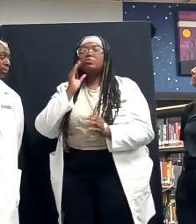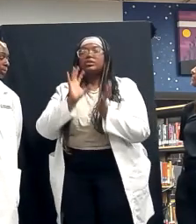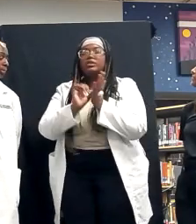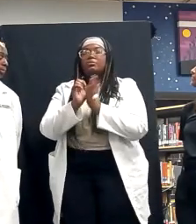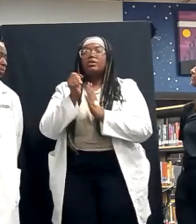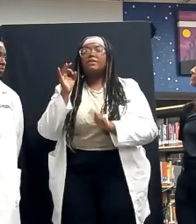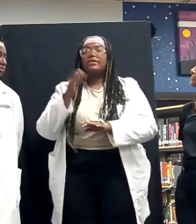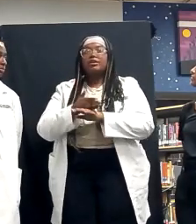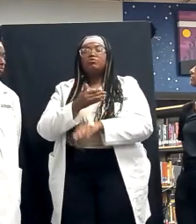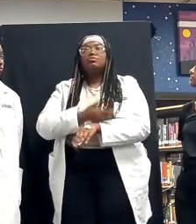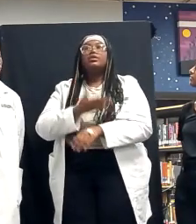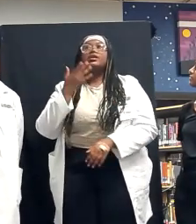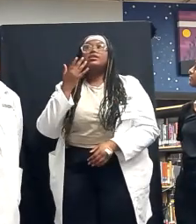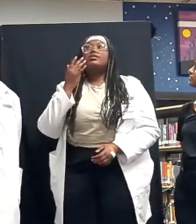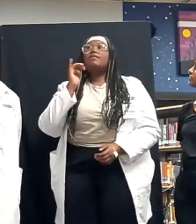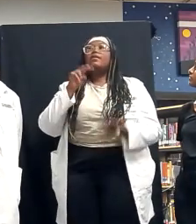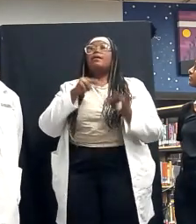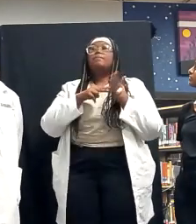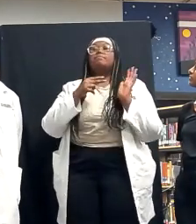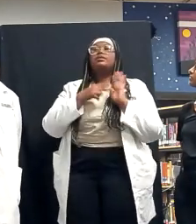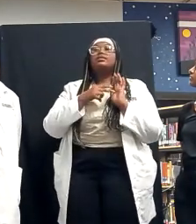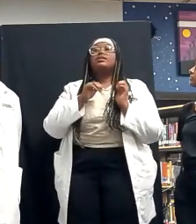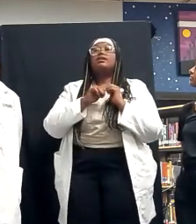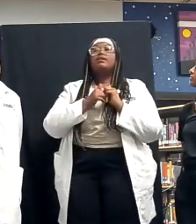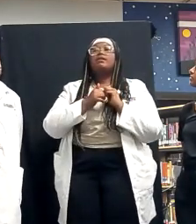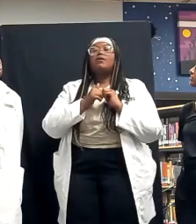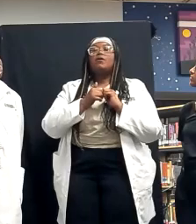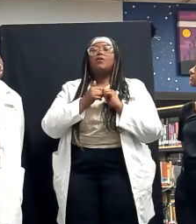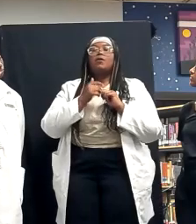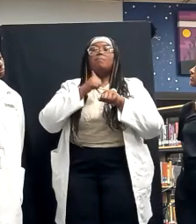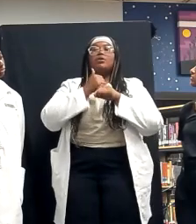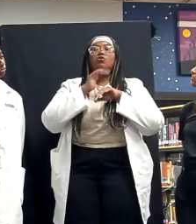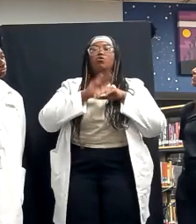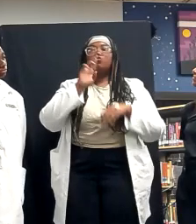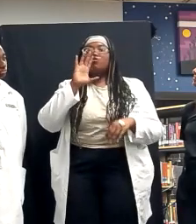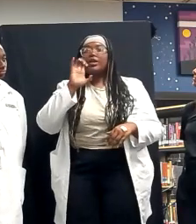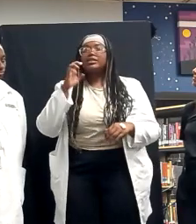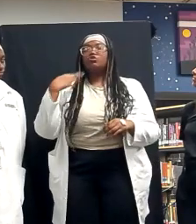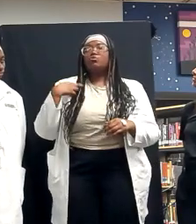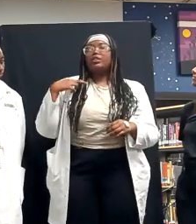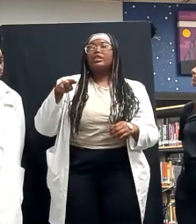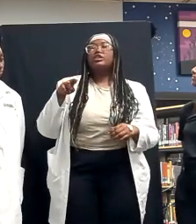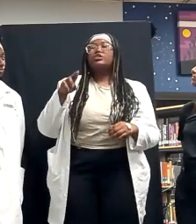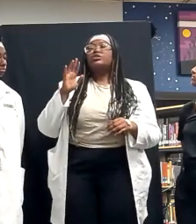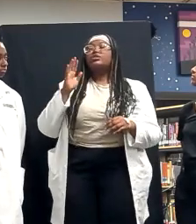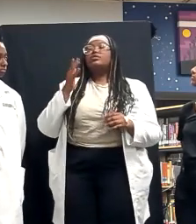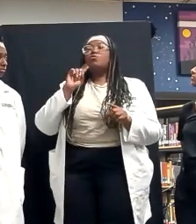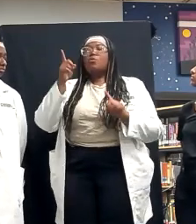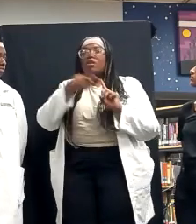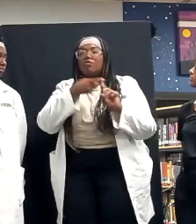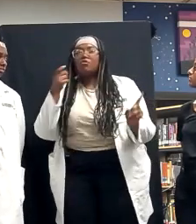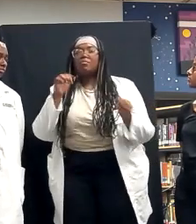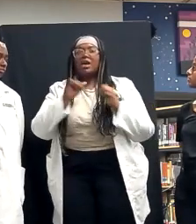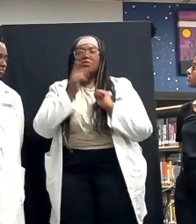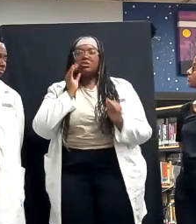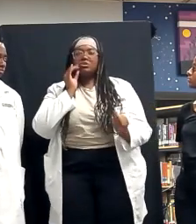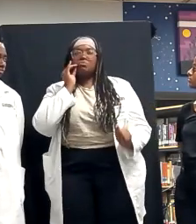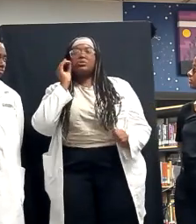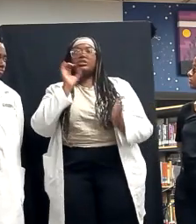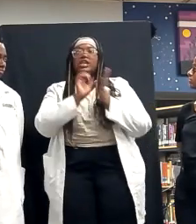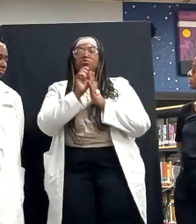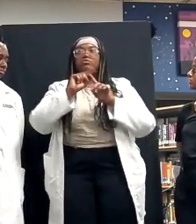how different demographics of people can improve their health, you know, based on race, religion,